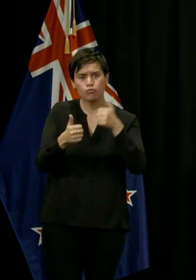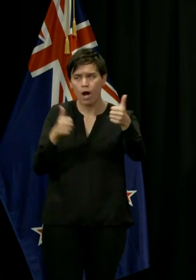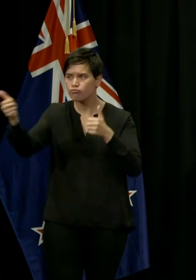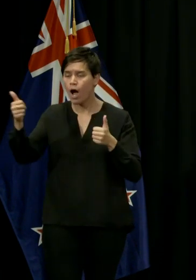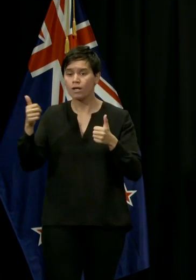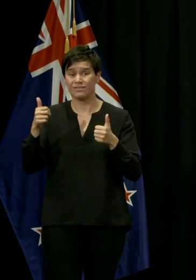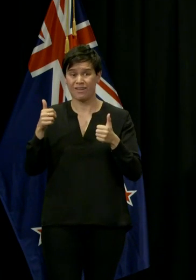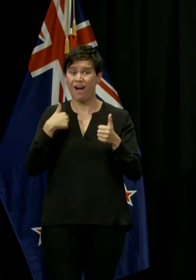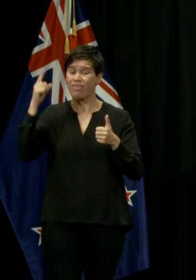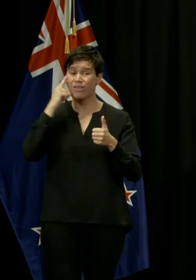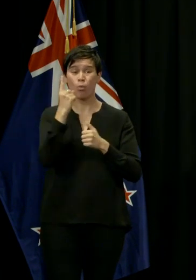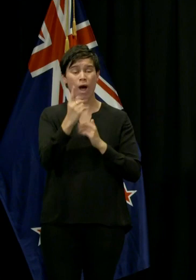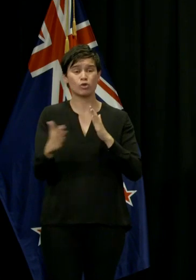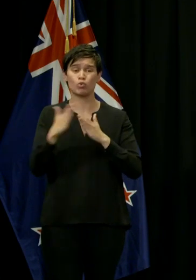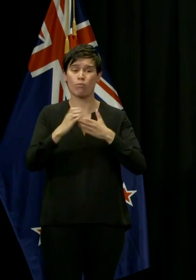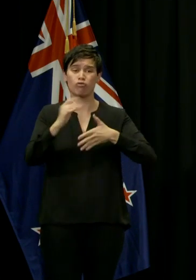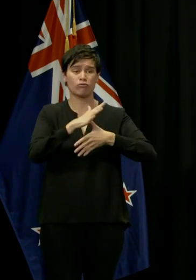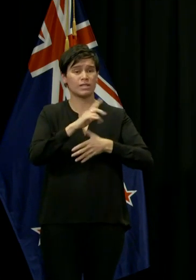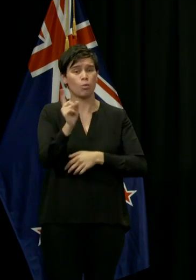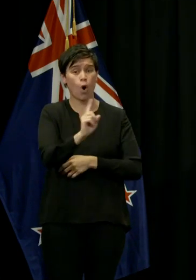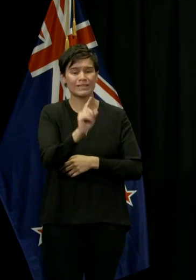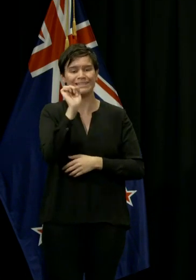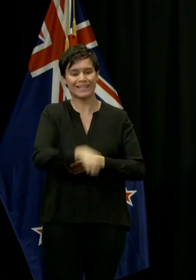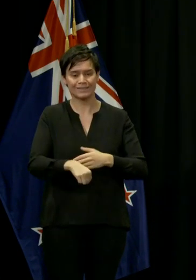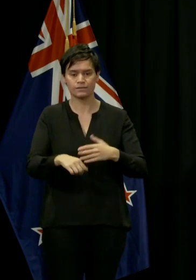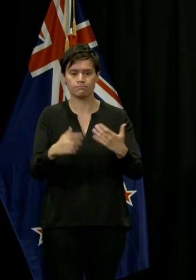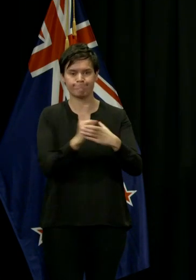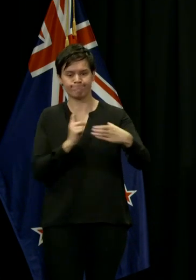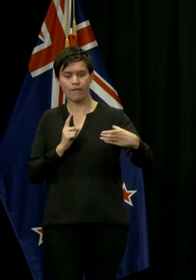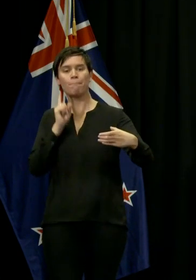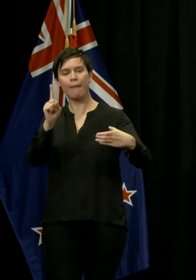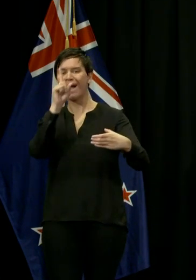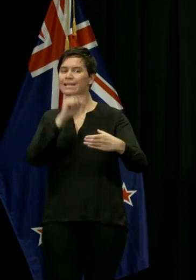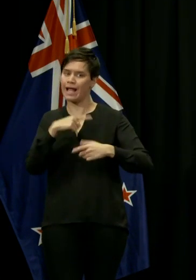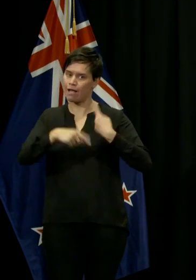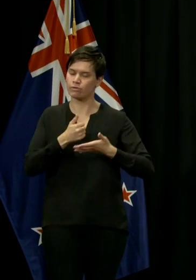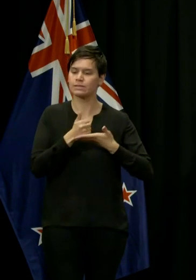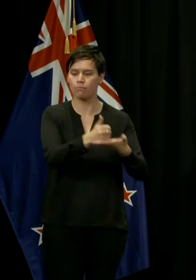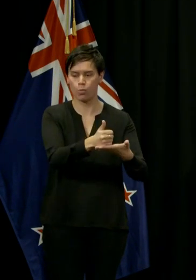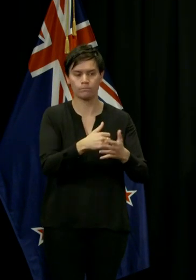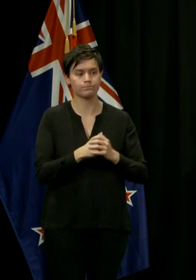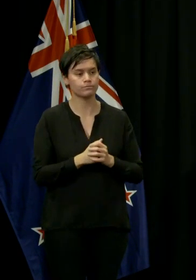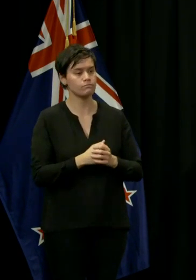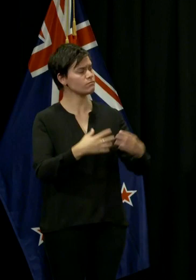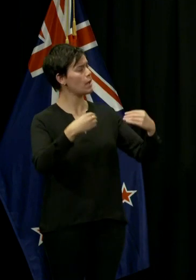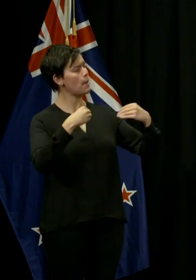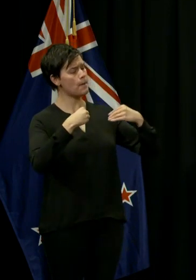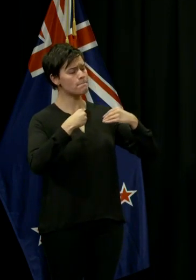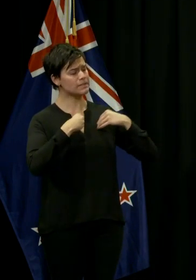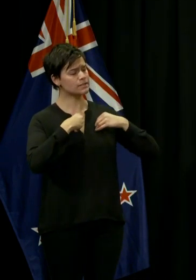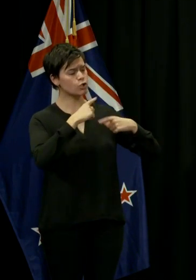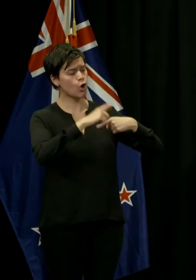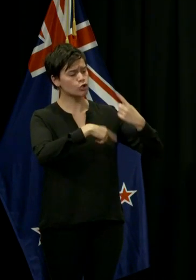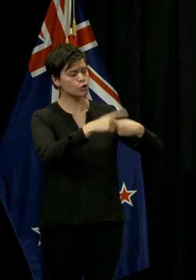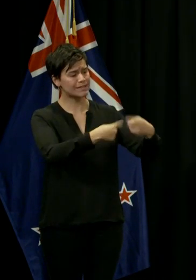looking after each other from behind closed doors. Okay, Jenna. Part of the business continuity package was the expectation on